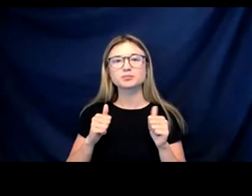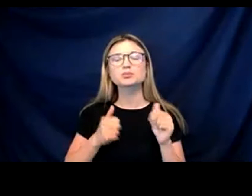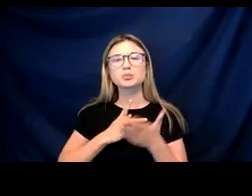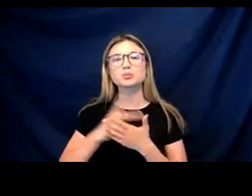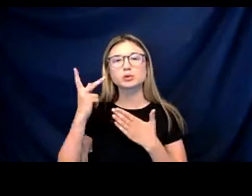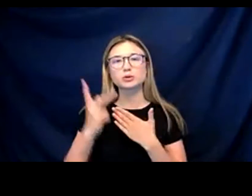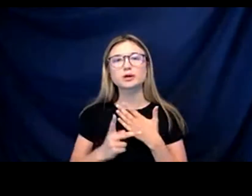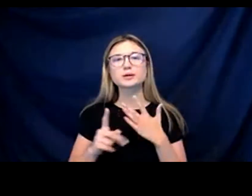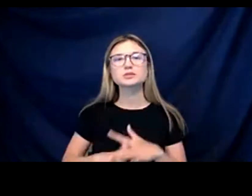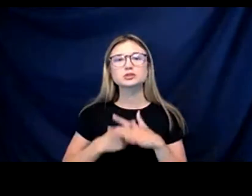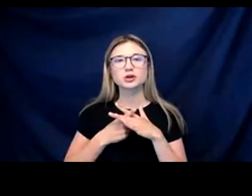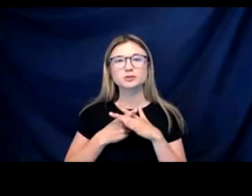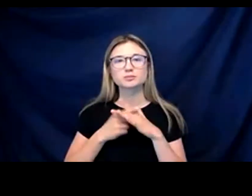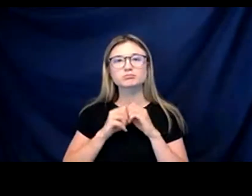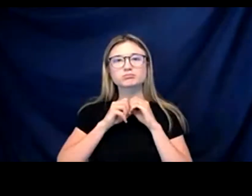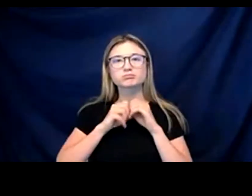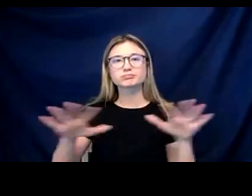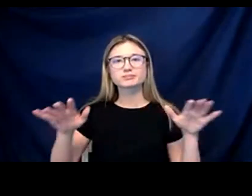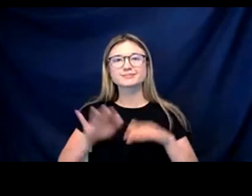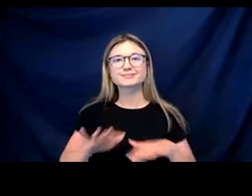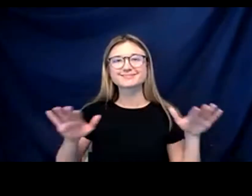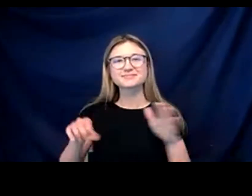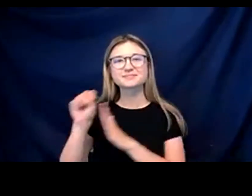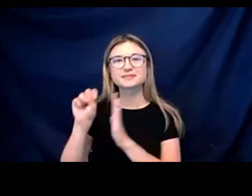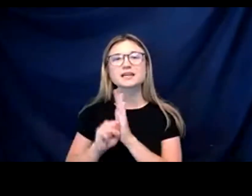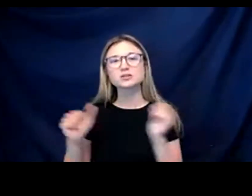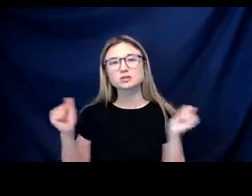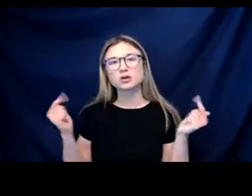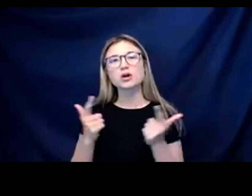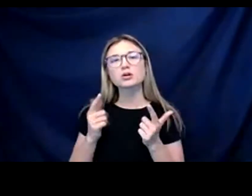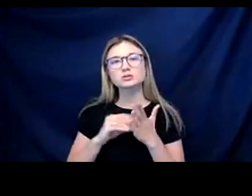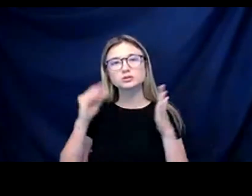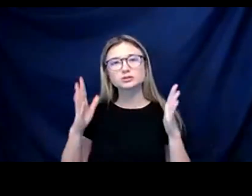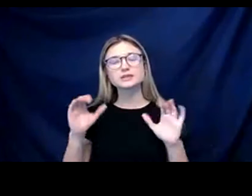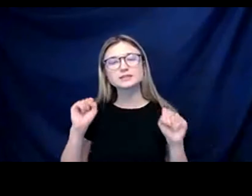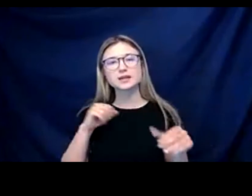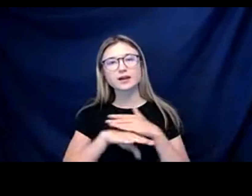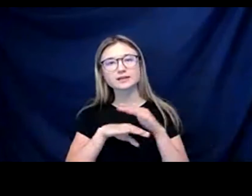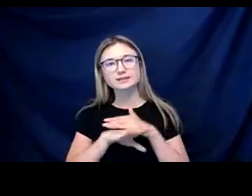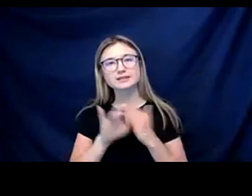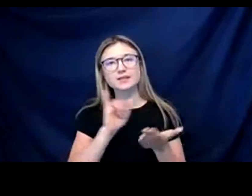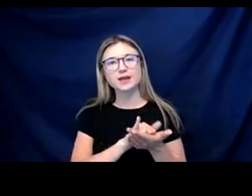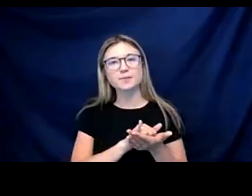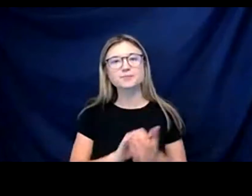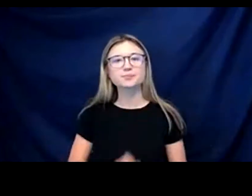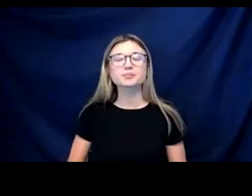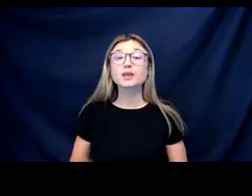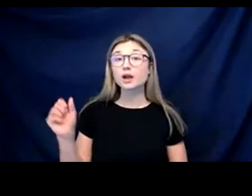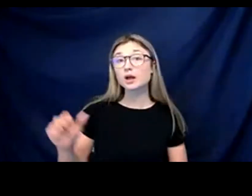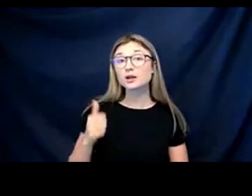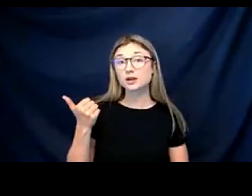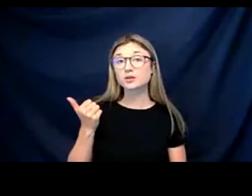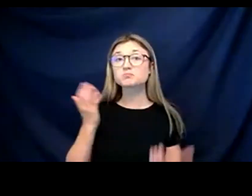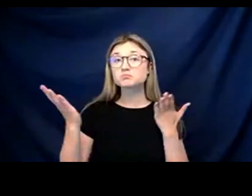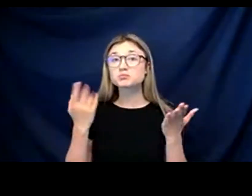completely statewide so that all students have access to those services. One other service that we are working on